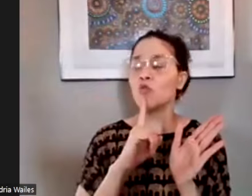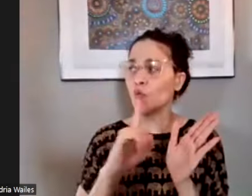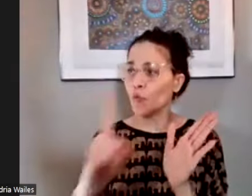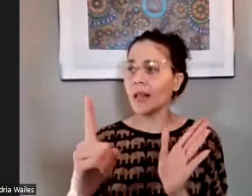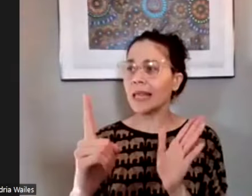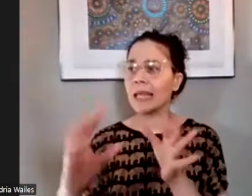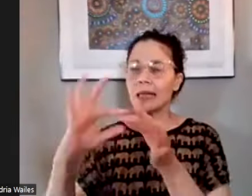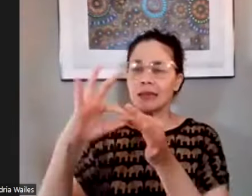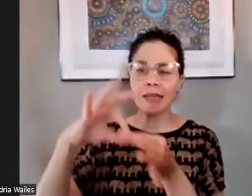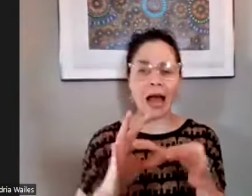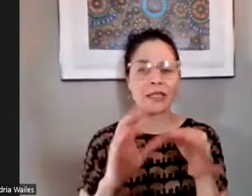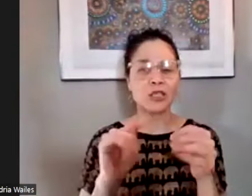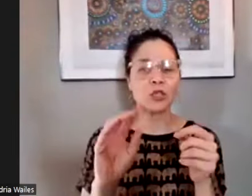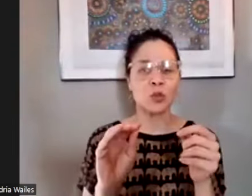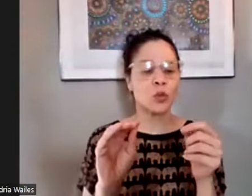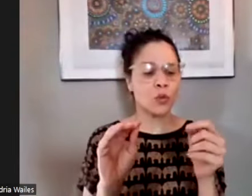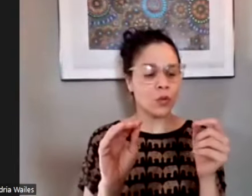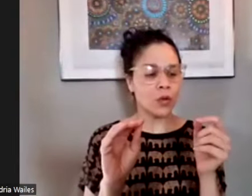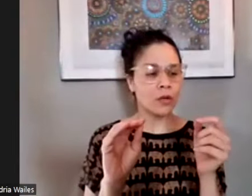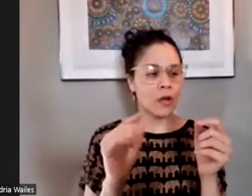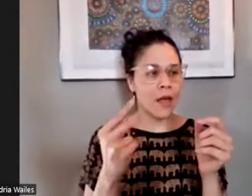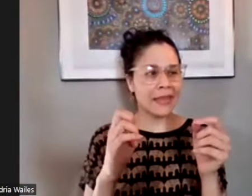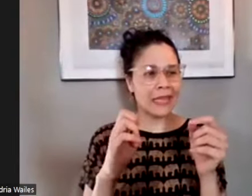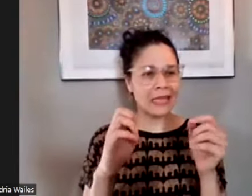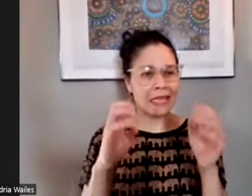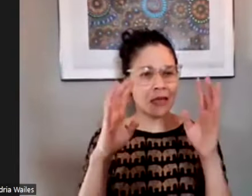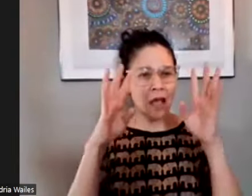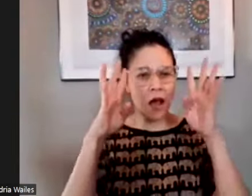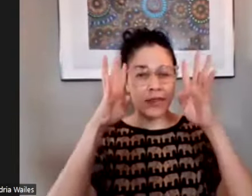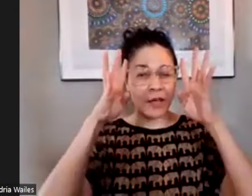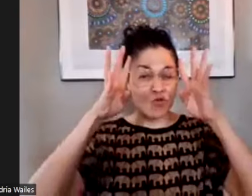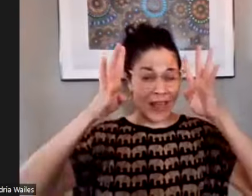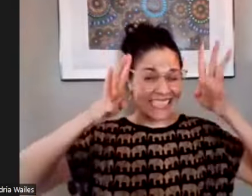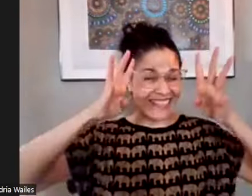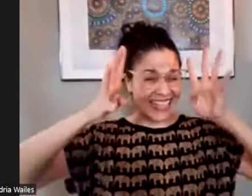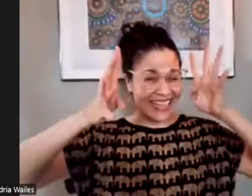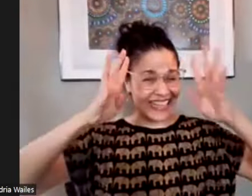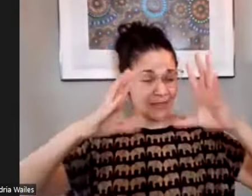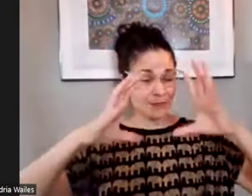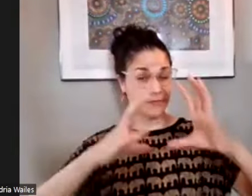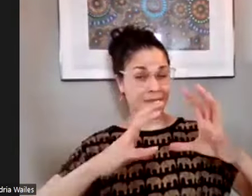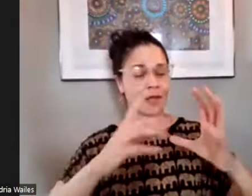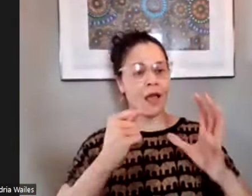to artistic sign language, it really is tied to the creativity,